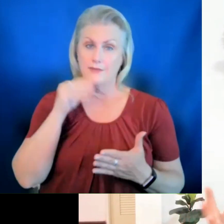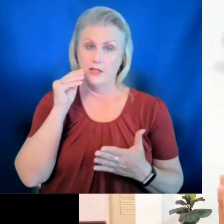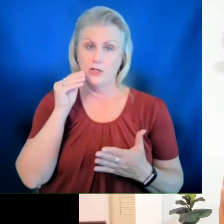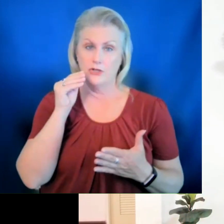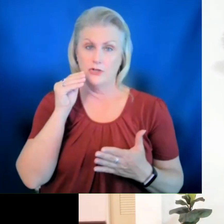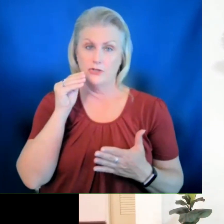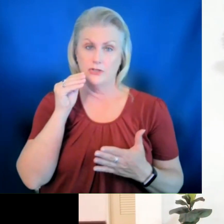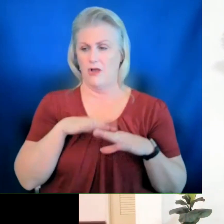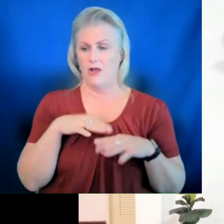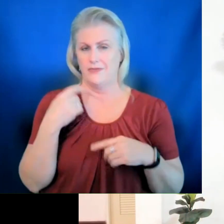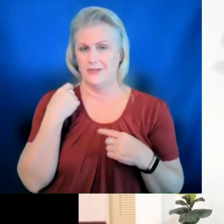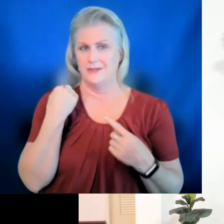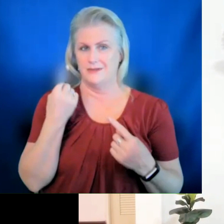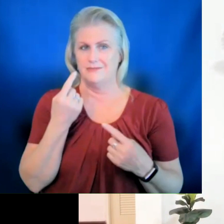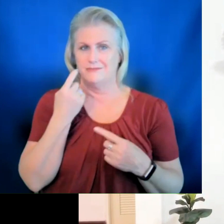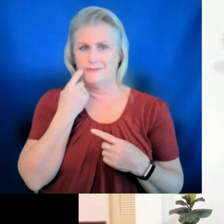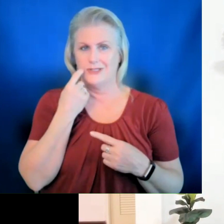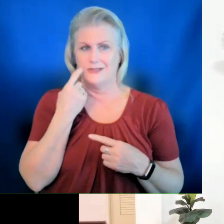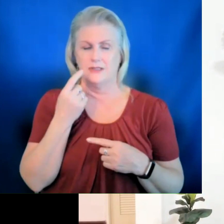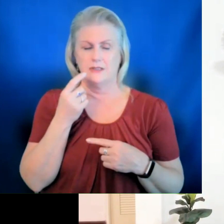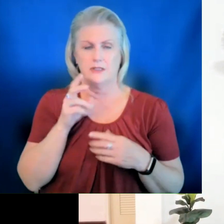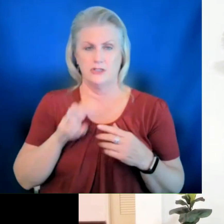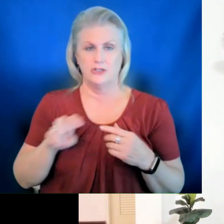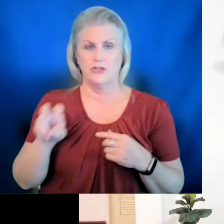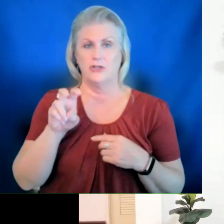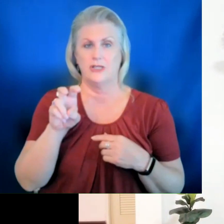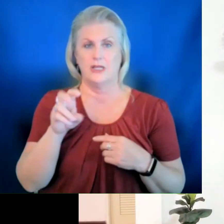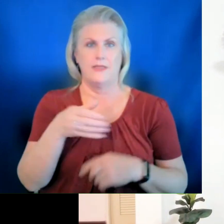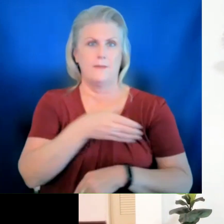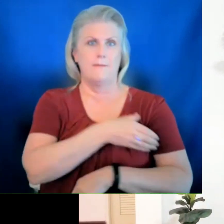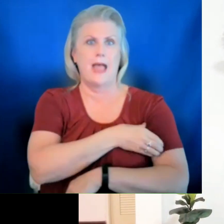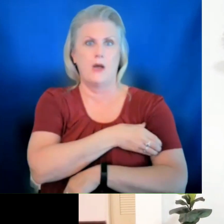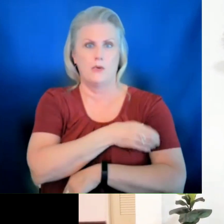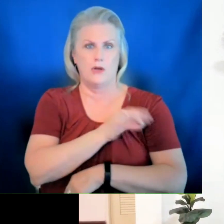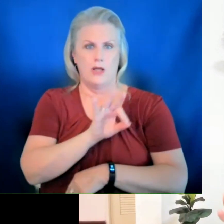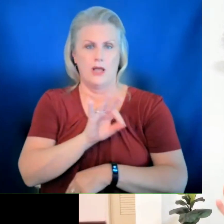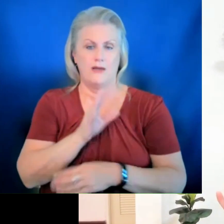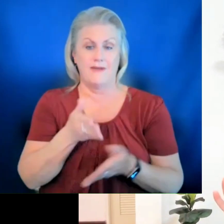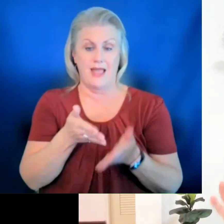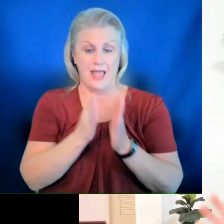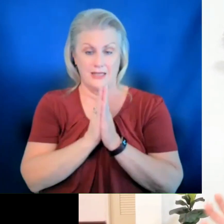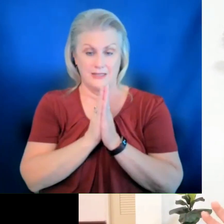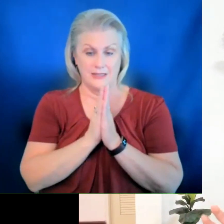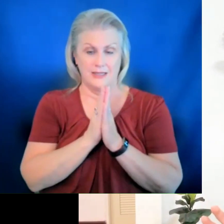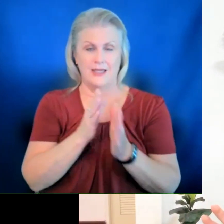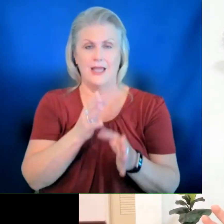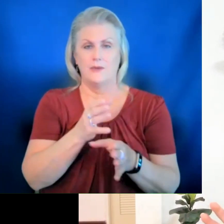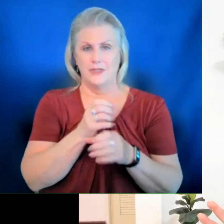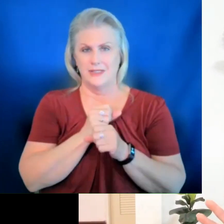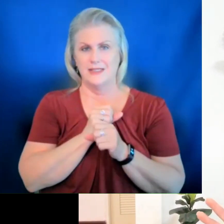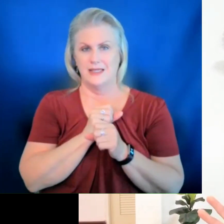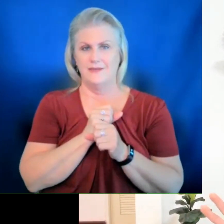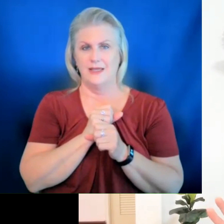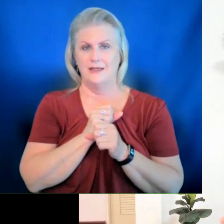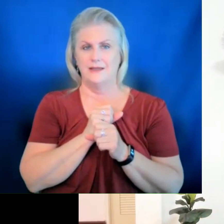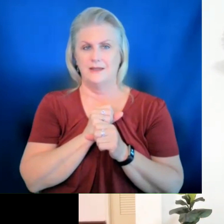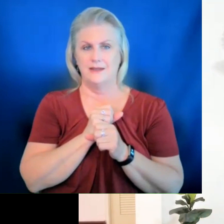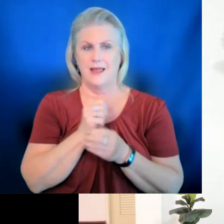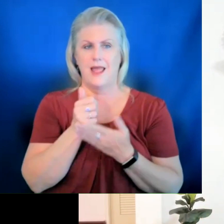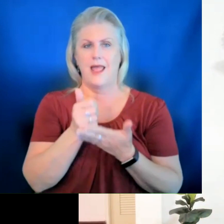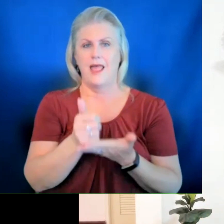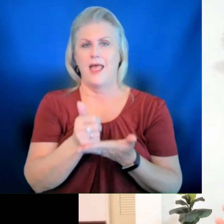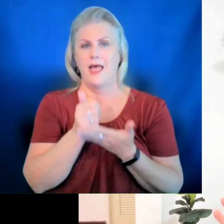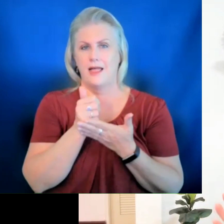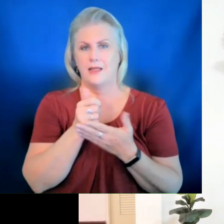journey the power of asking and receiving help from my community. And I'm